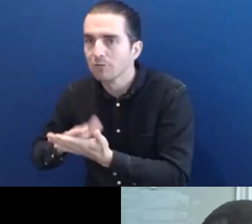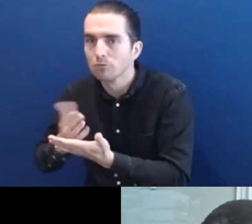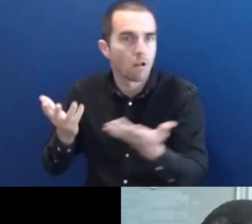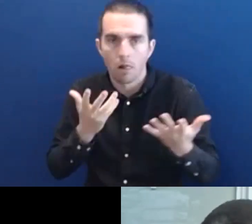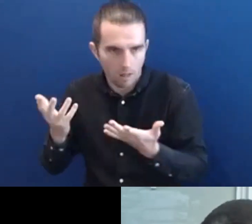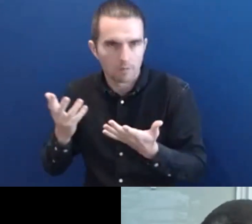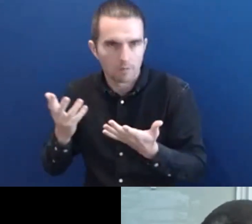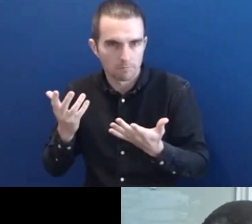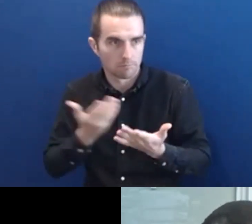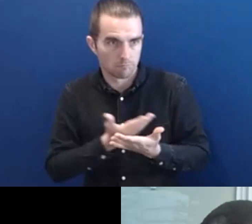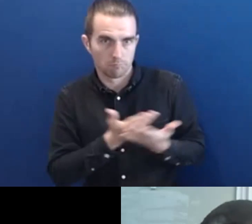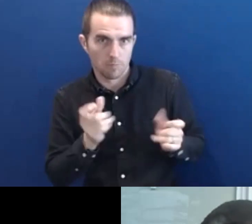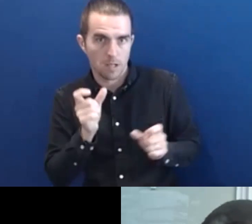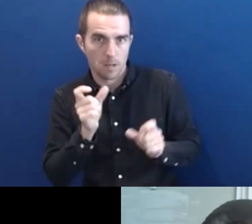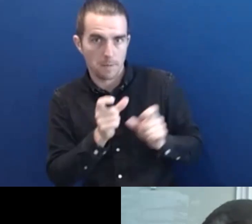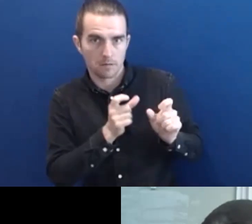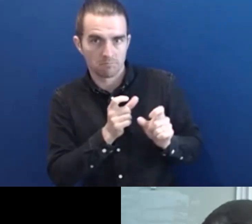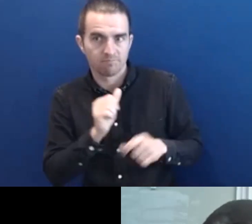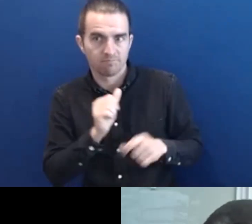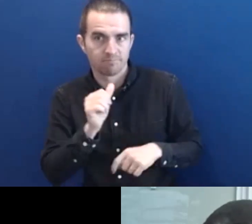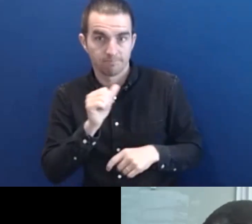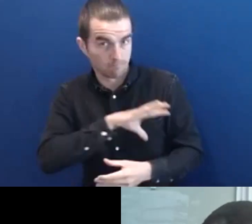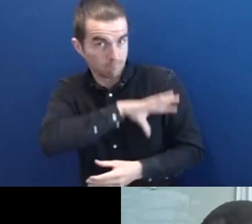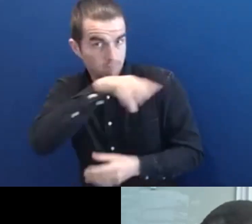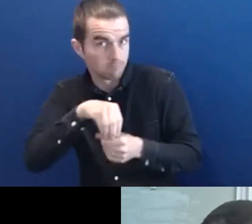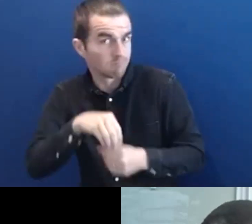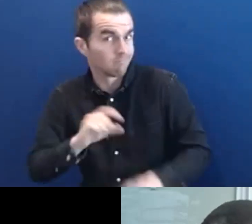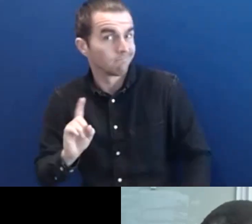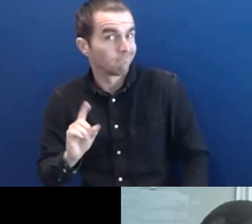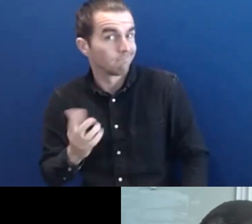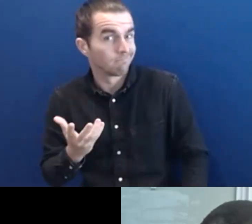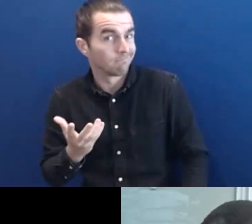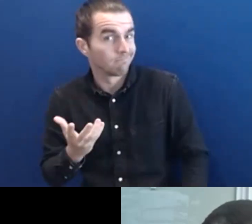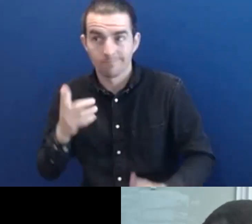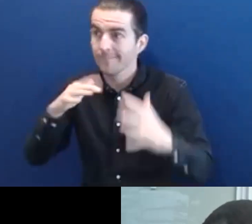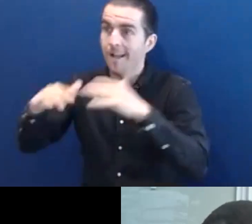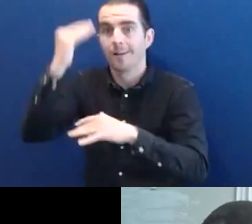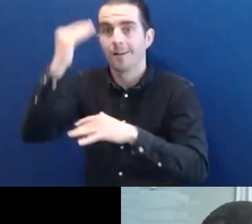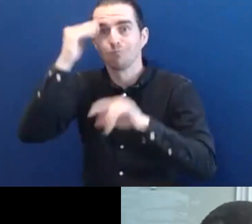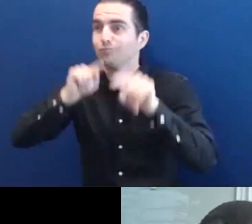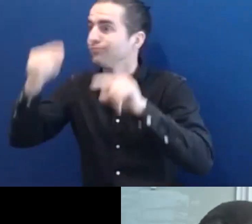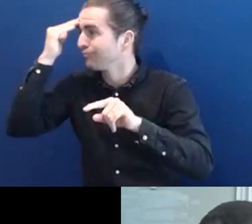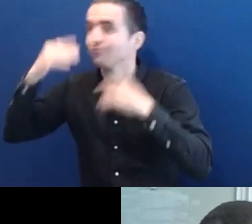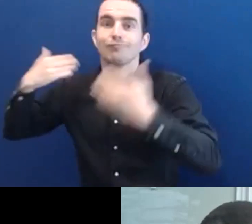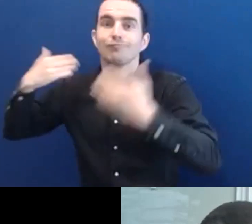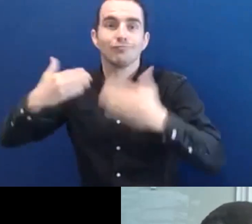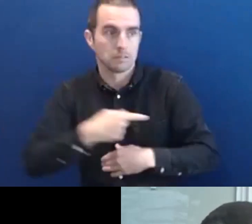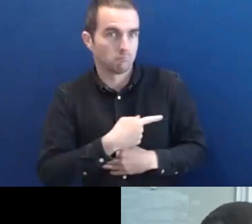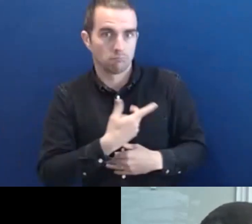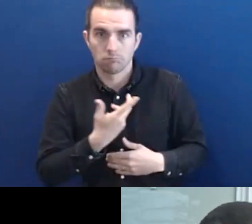society. And one way we see poverty sometimes is also risky, because